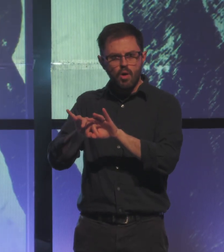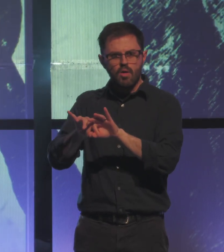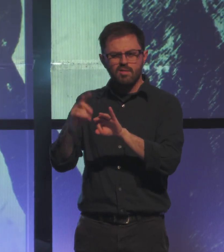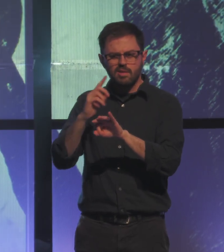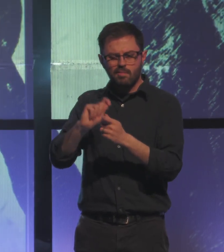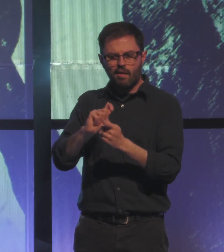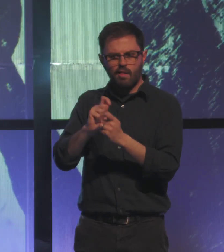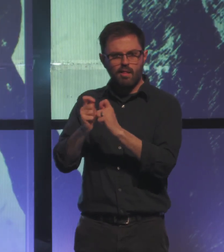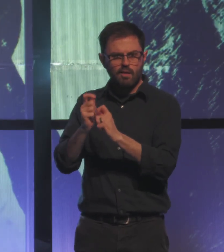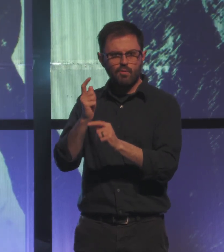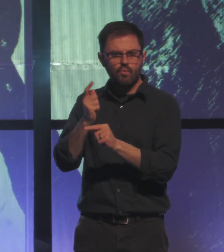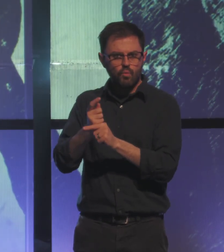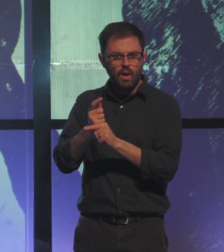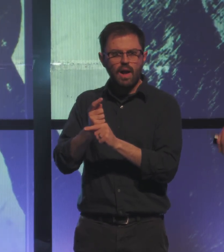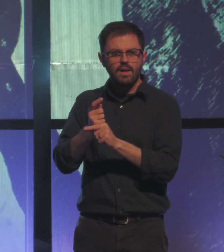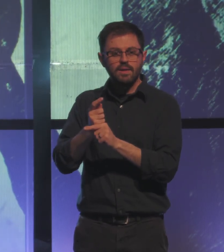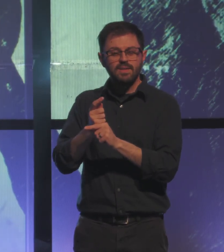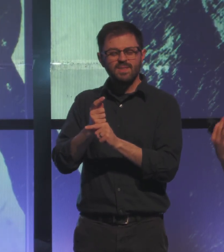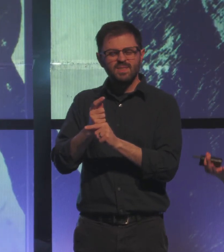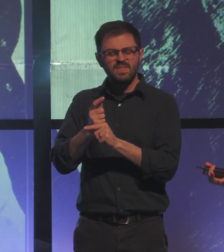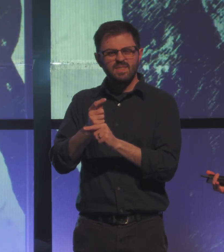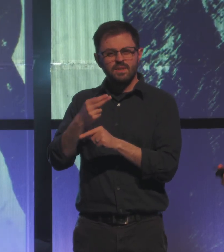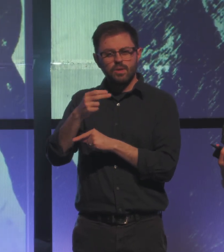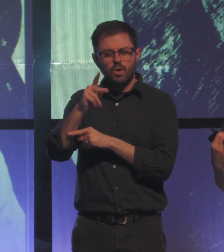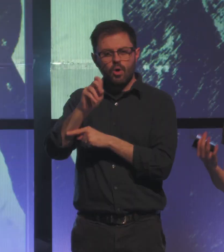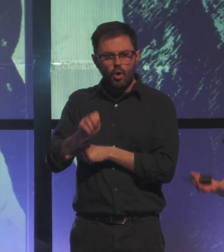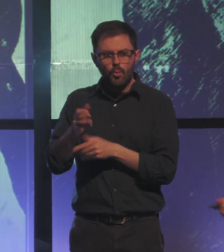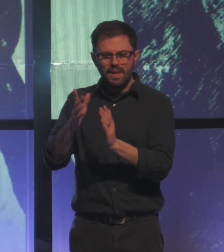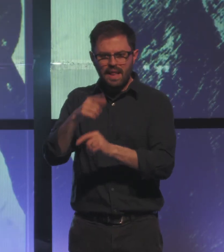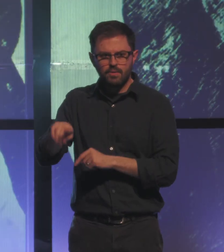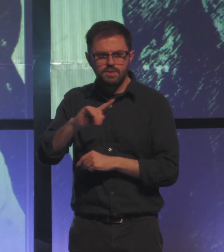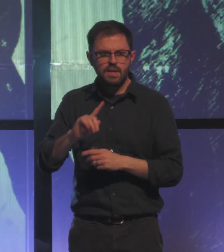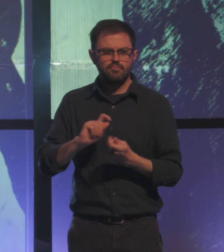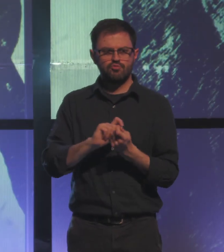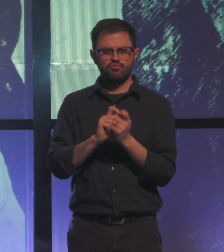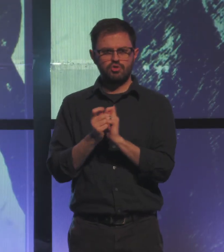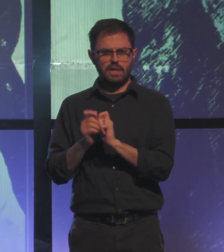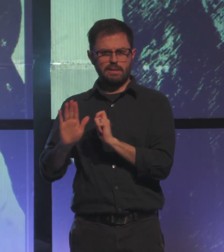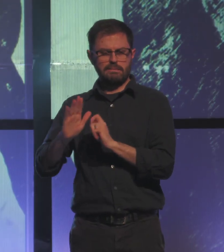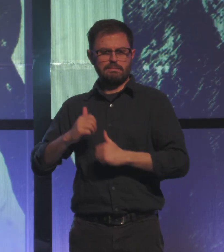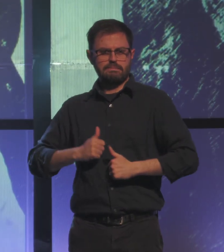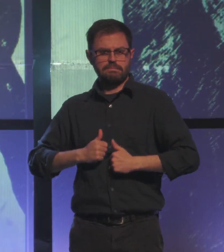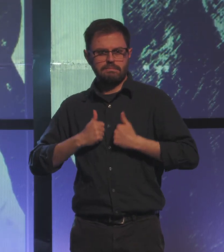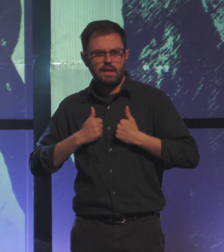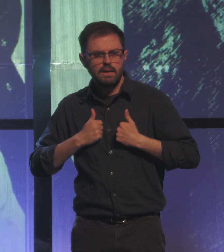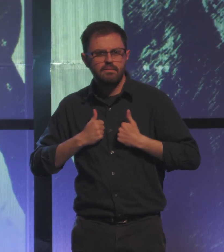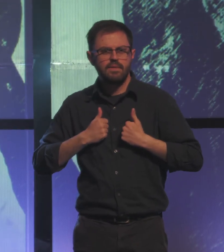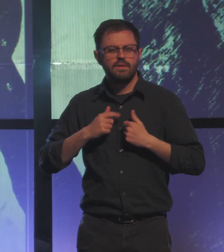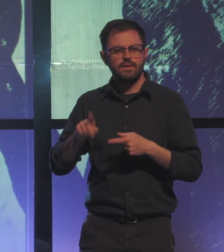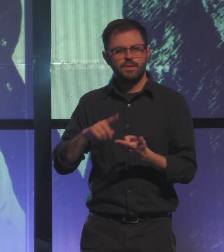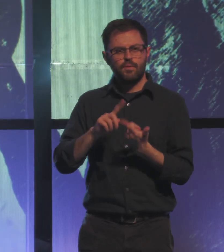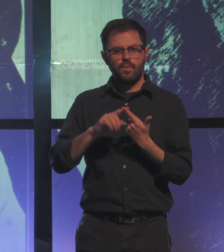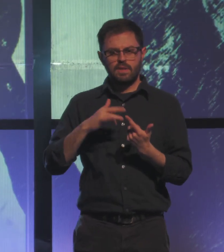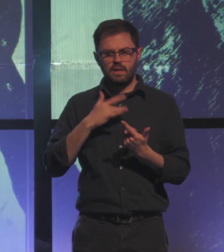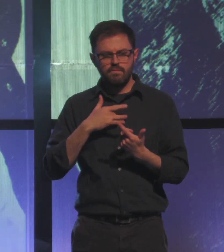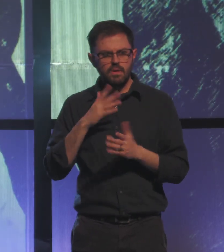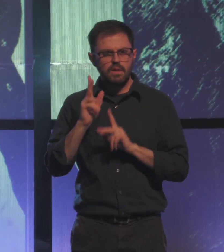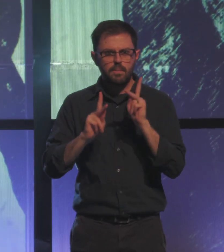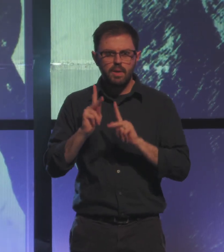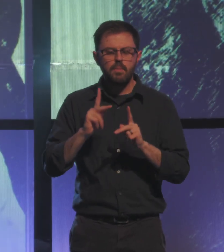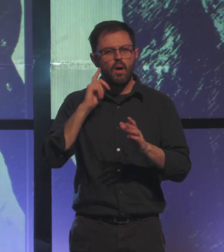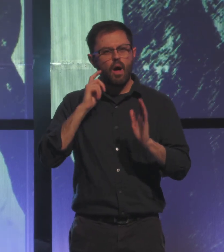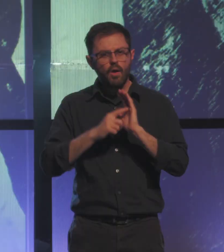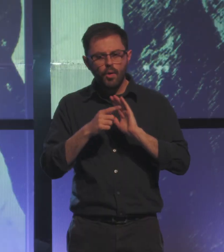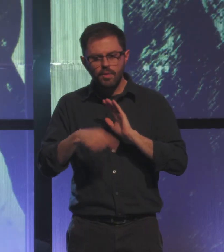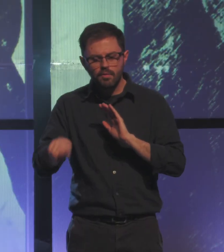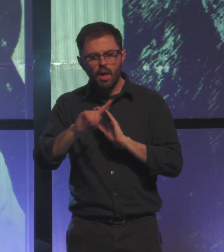right? Hope changes how people live when people are seen. And when people feel seen, they begin to believe